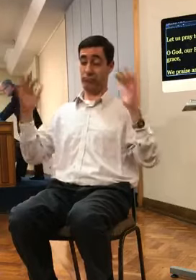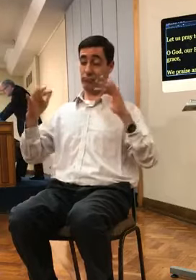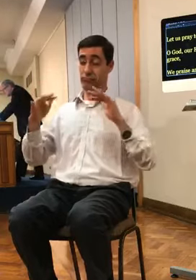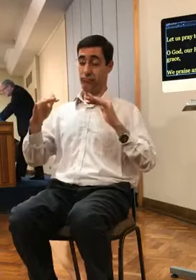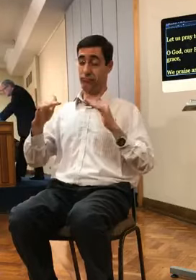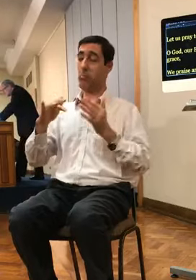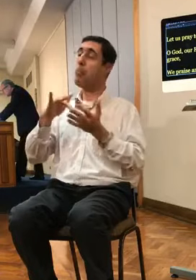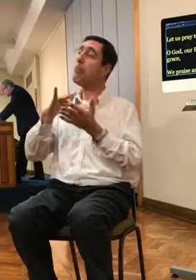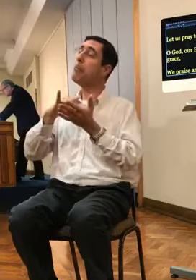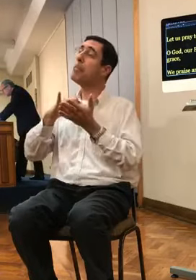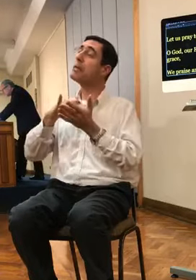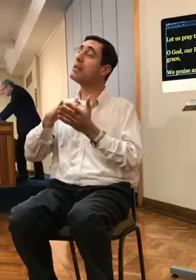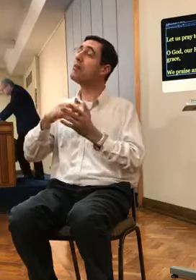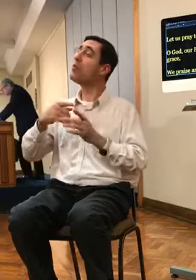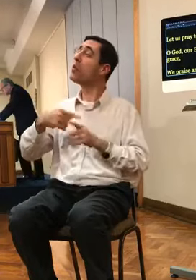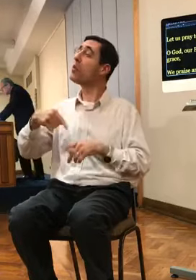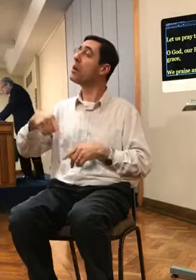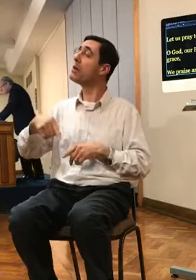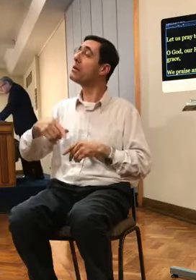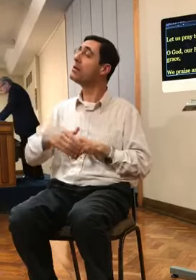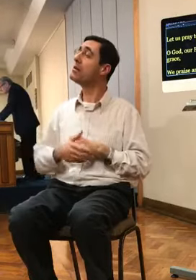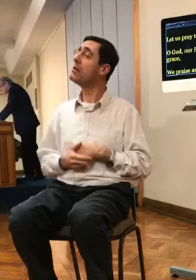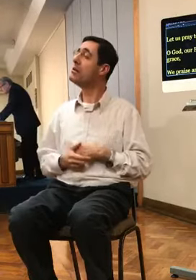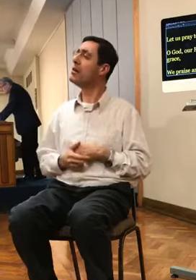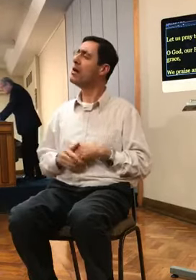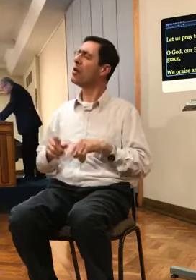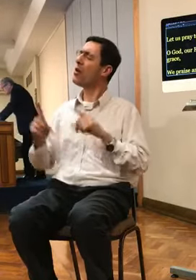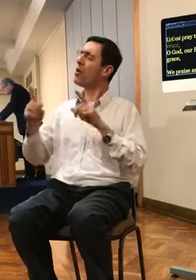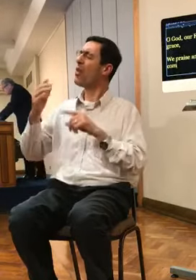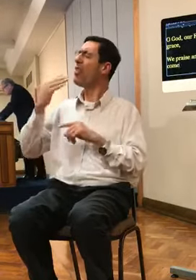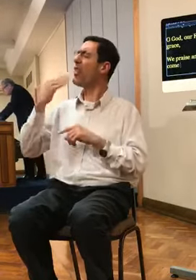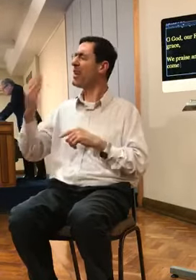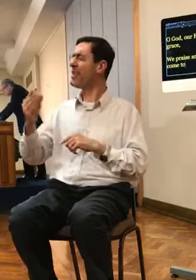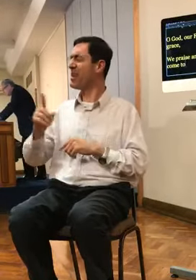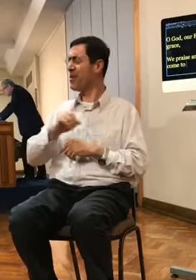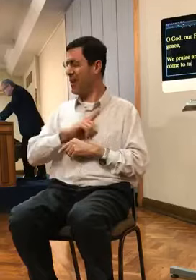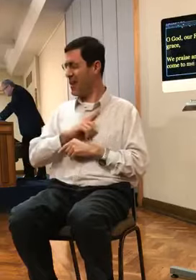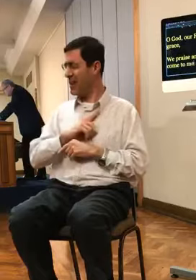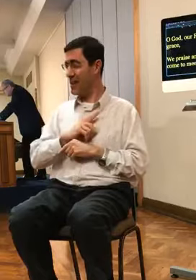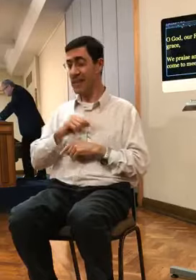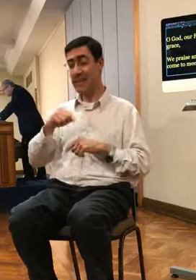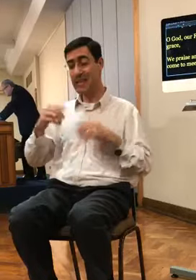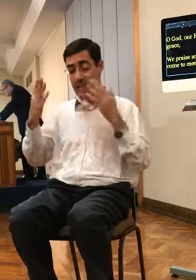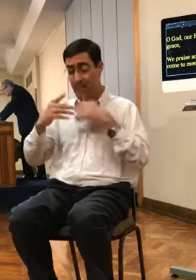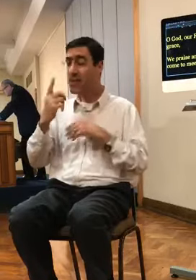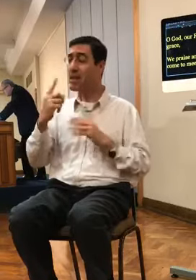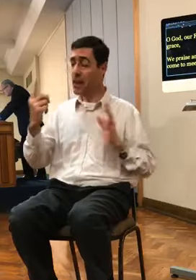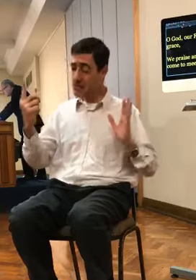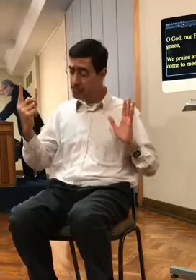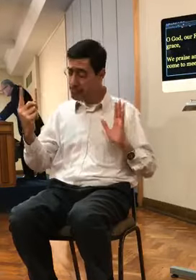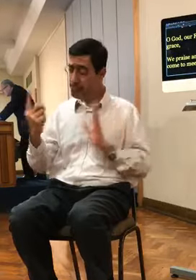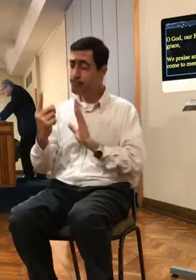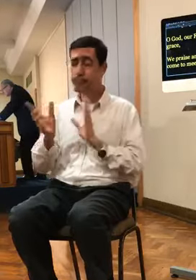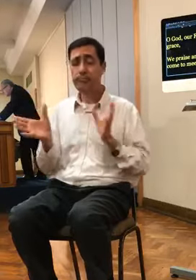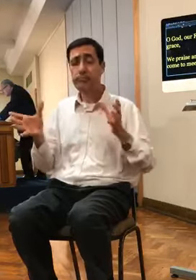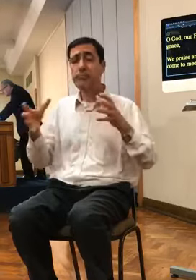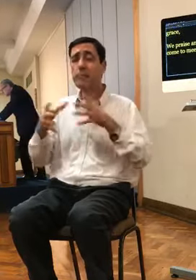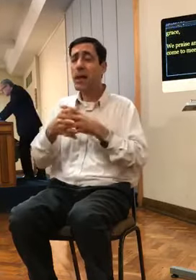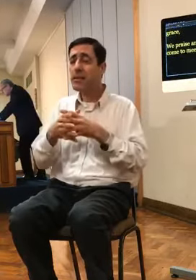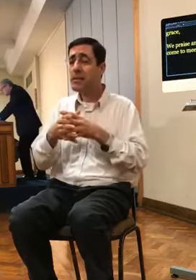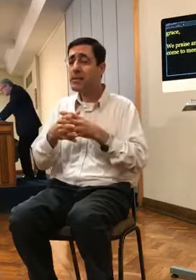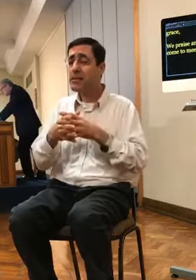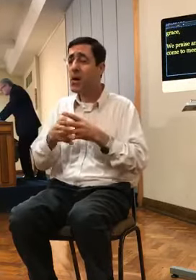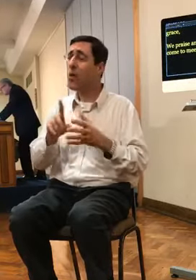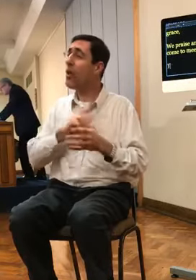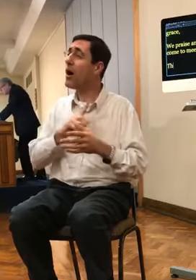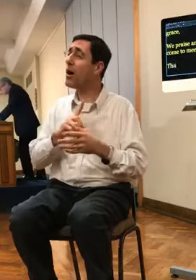we think of every providence, which means that we can be here this night, gathered in this way, all the way Thou hast been